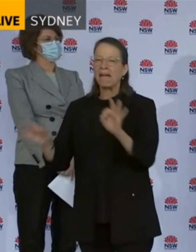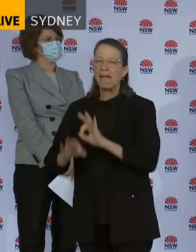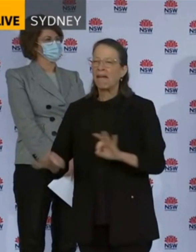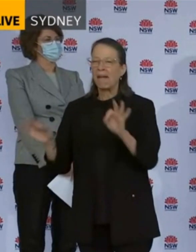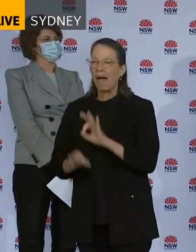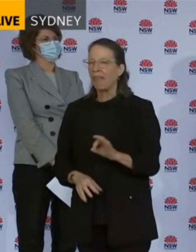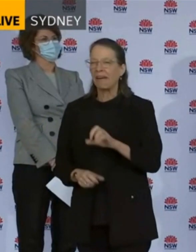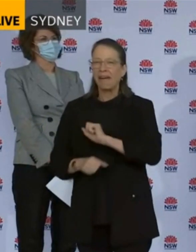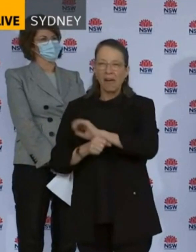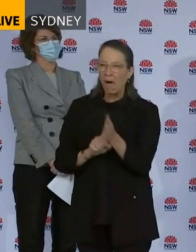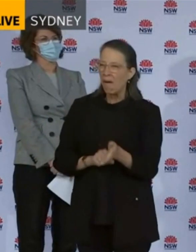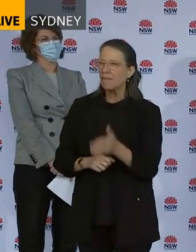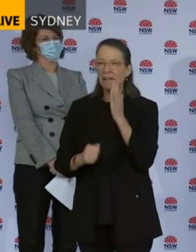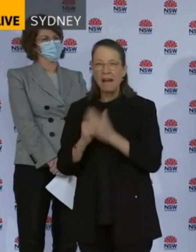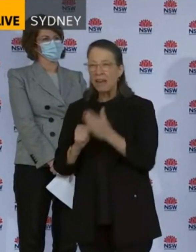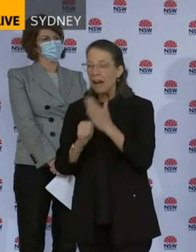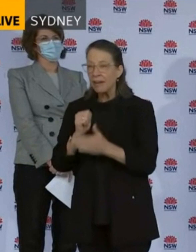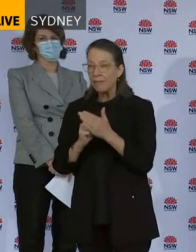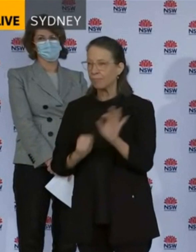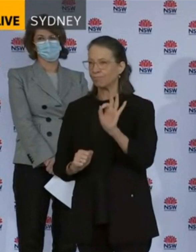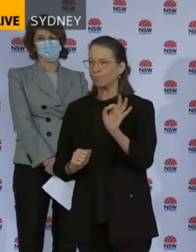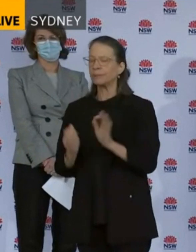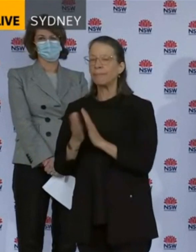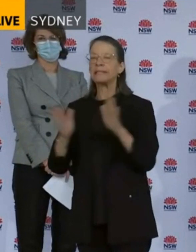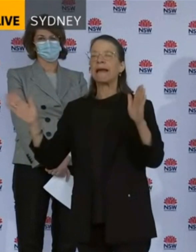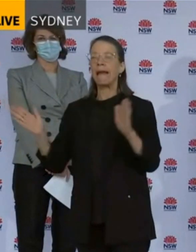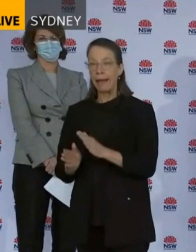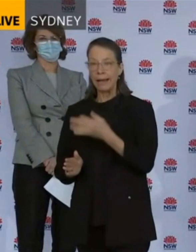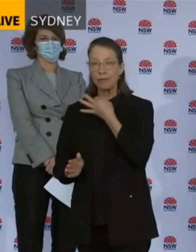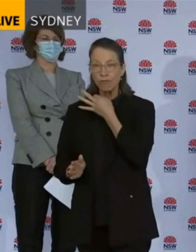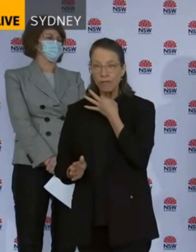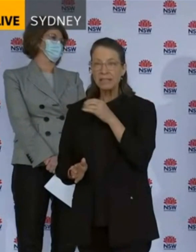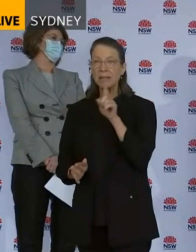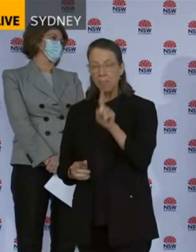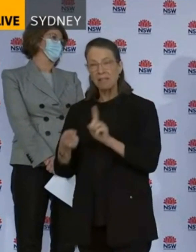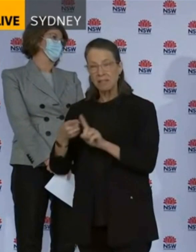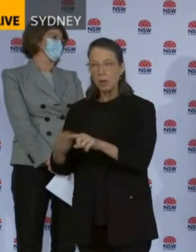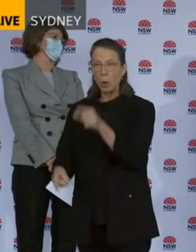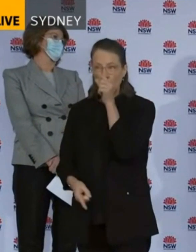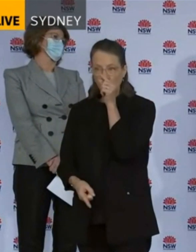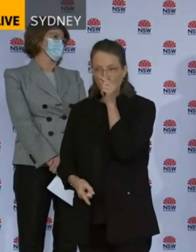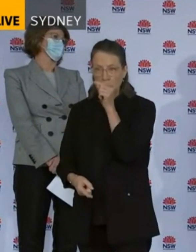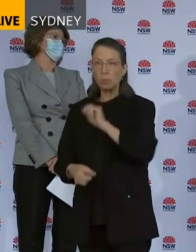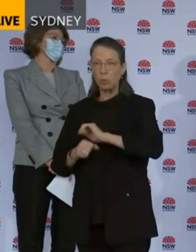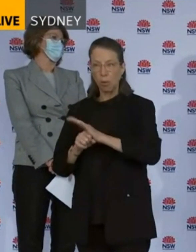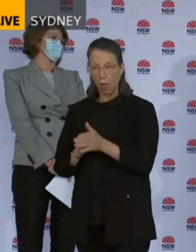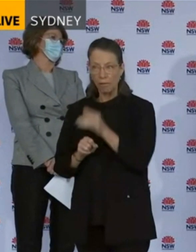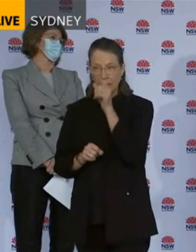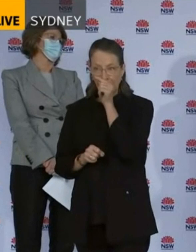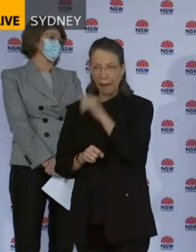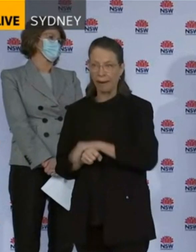like reduce your level of infectiveness, but it doesn't mean that you can't get the disease. So again, if I'm